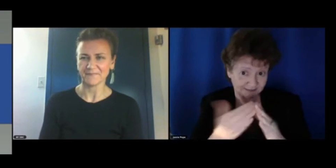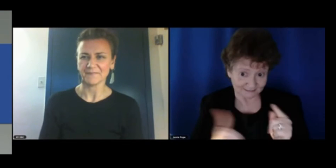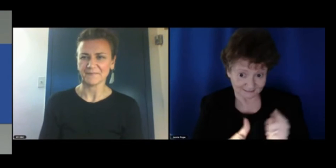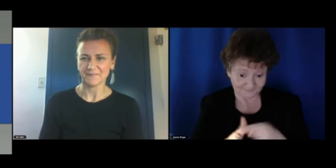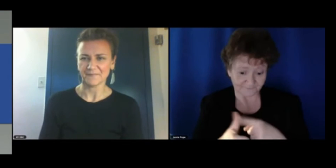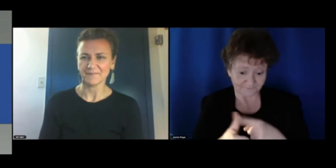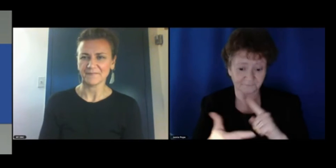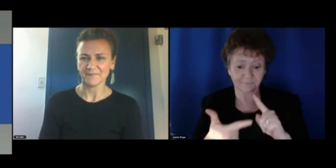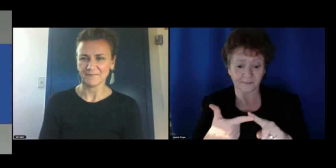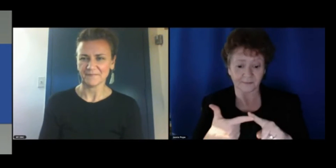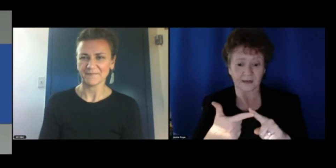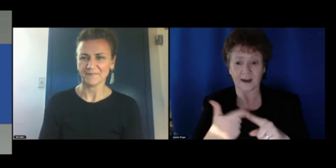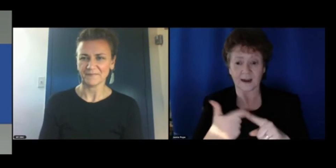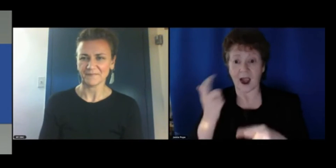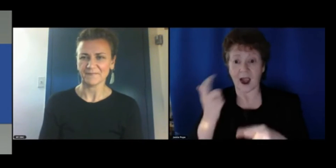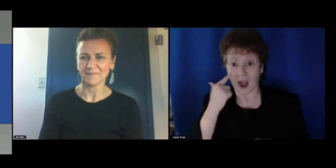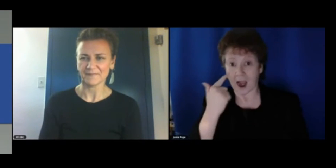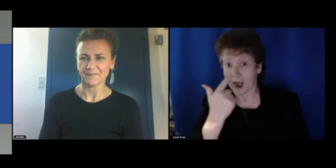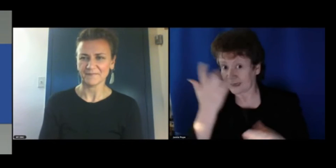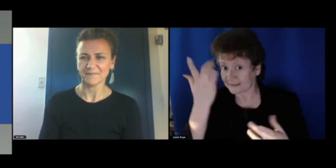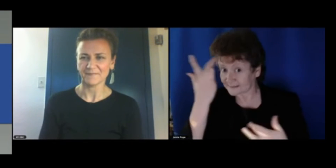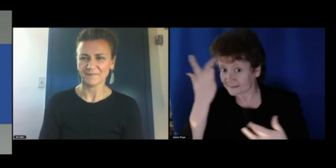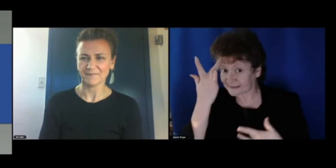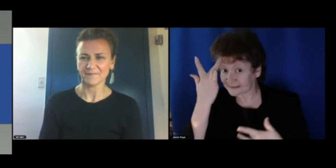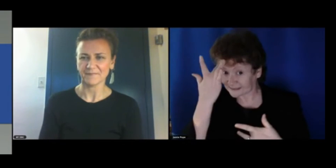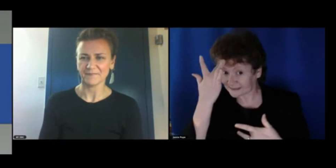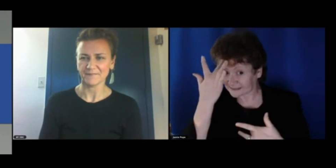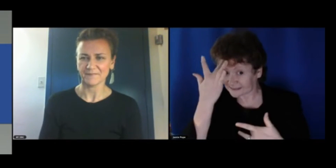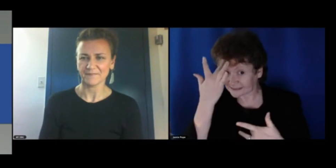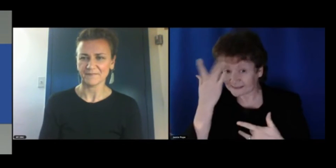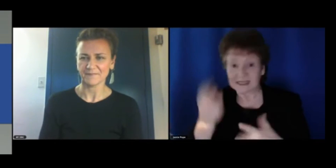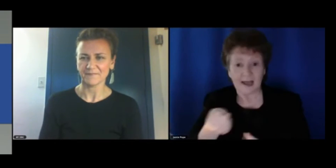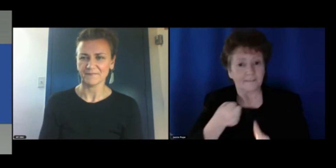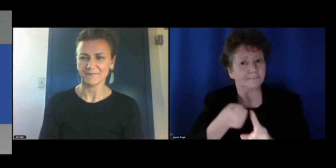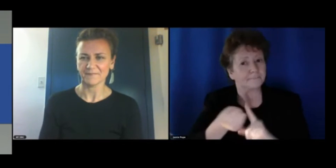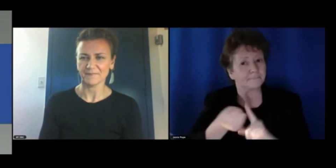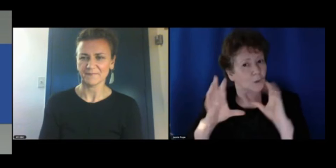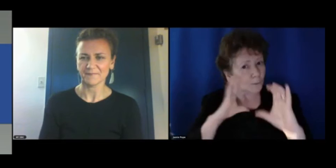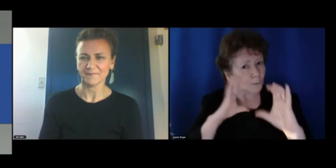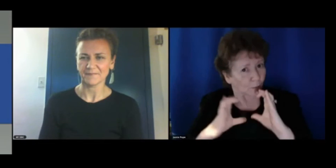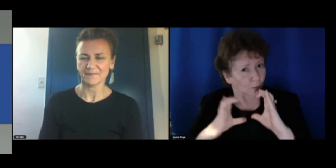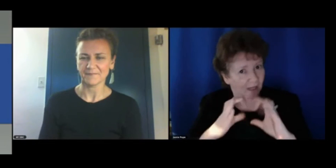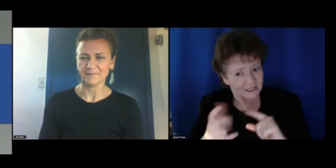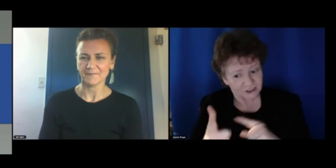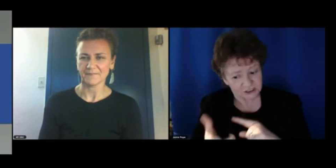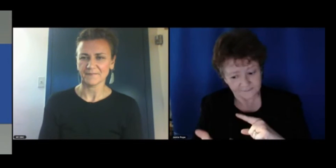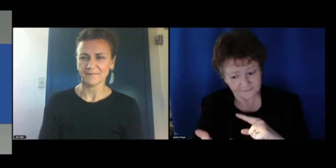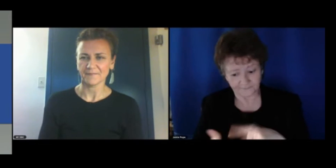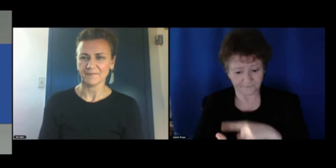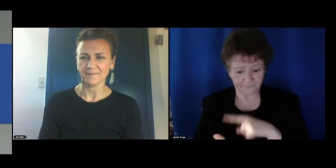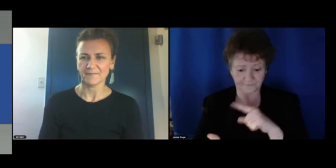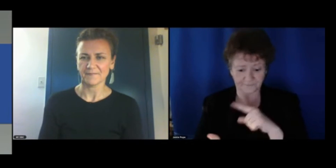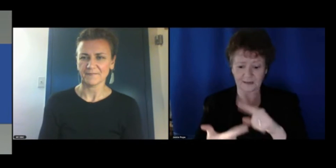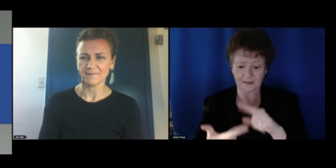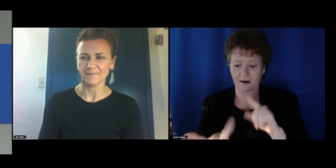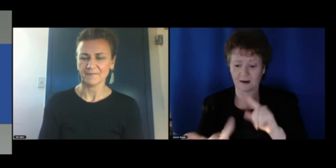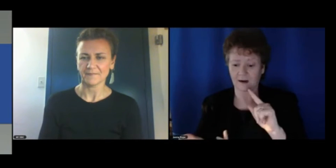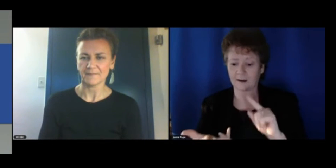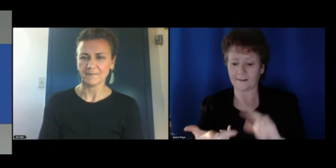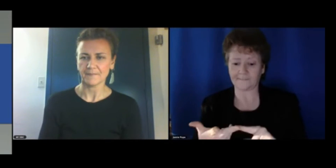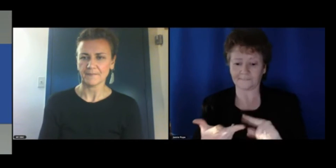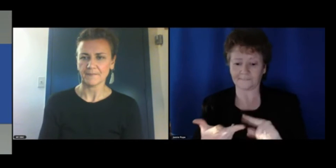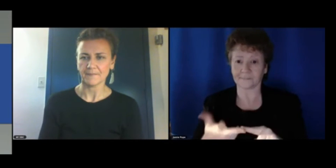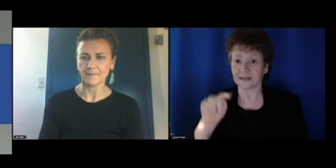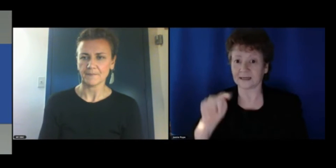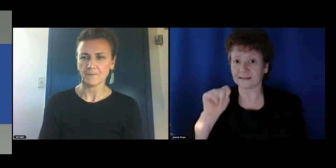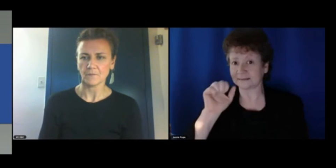Our first one is, for example, a state of deafblindness, and then the next one is